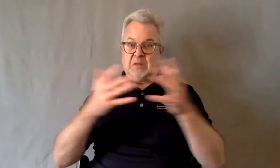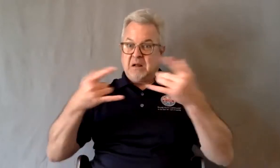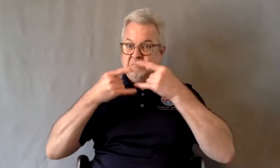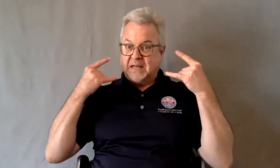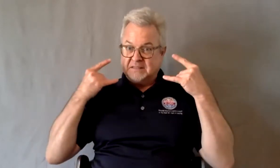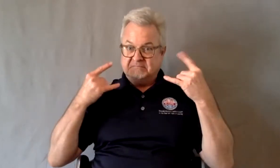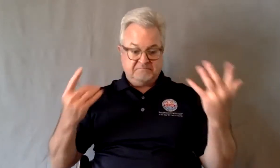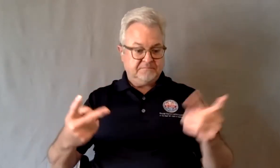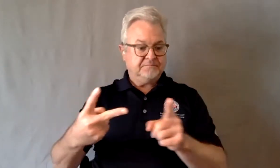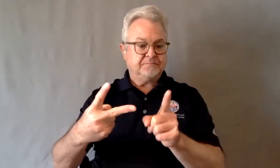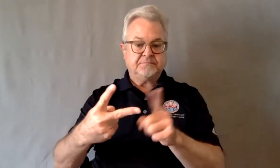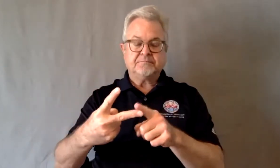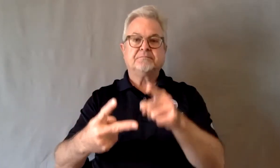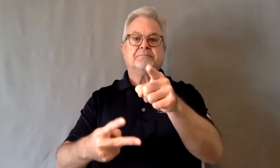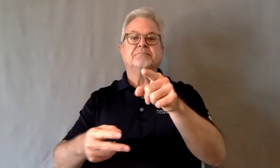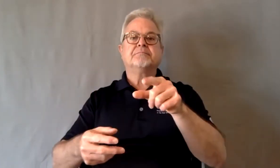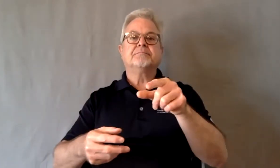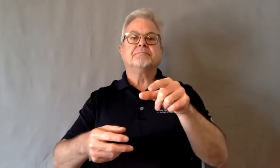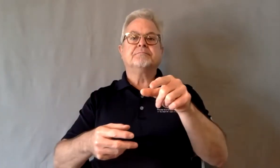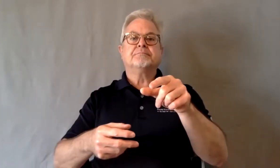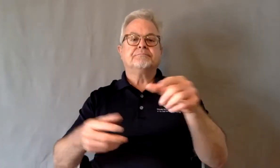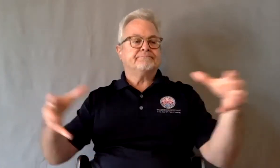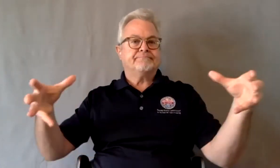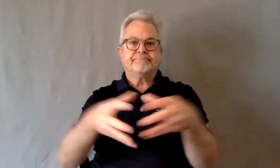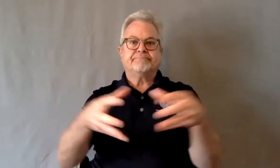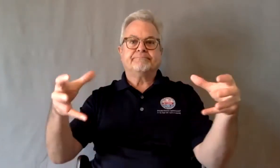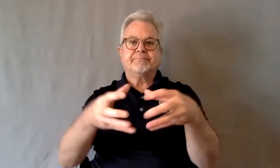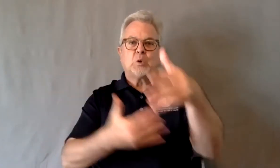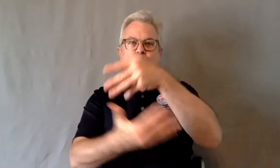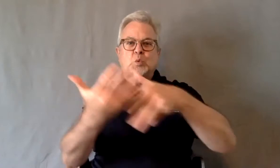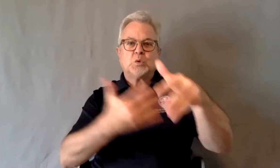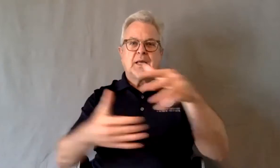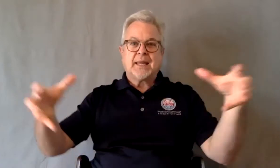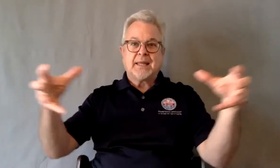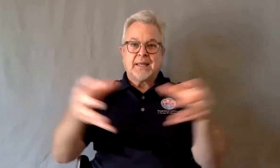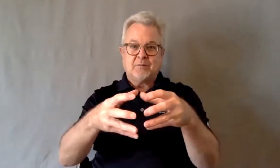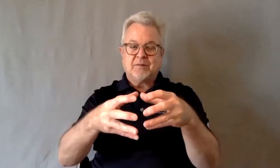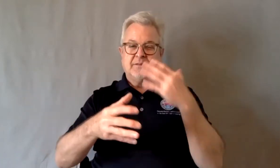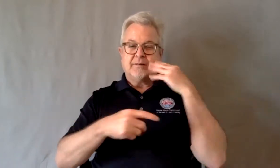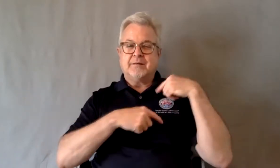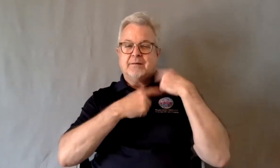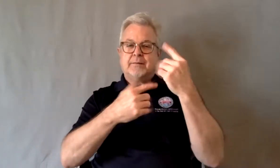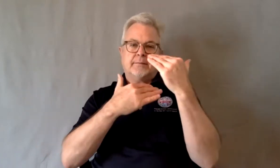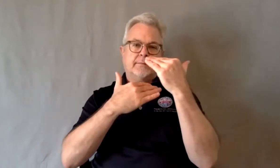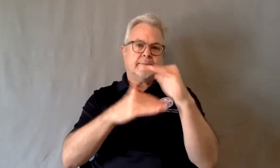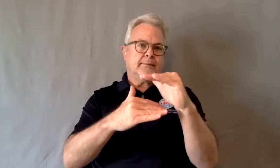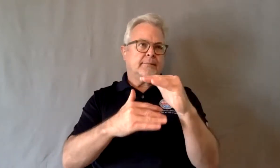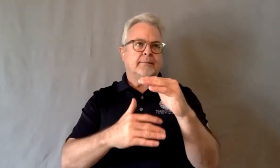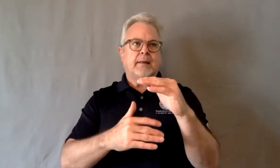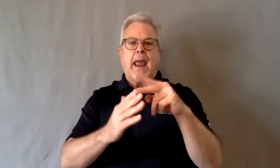certain distance from people, you could distance your arms, that's now removed. Also, the social gatherings